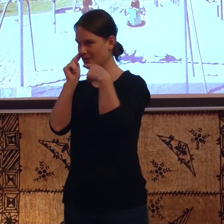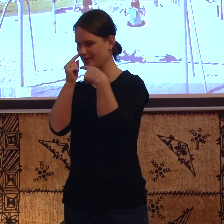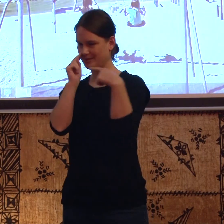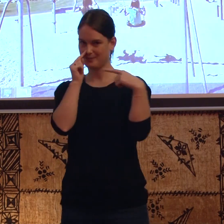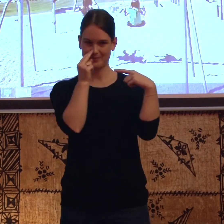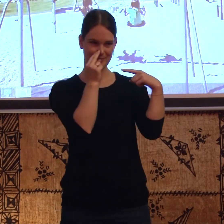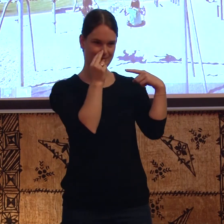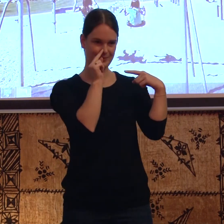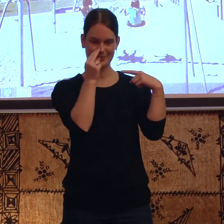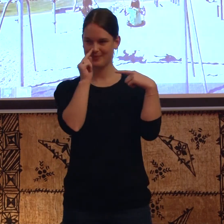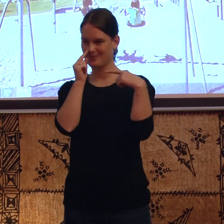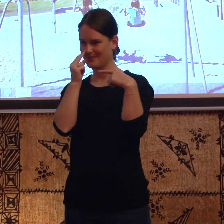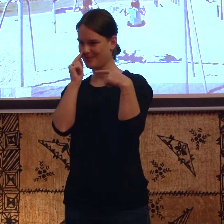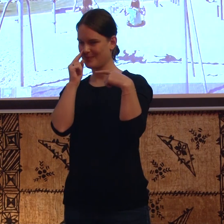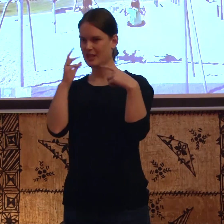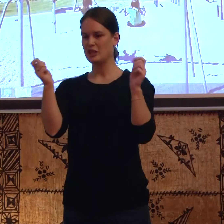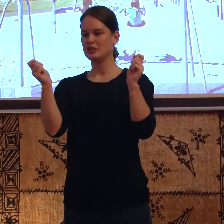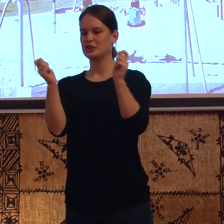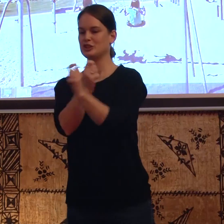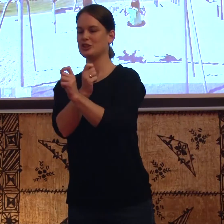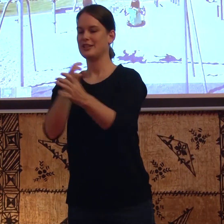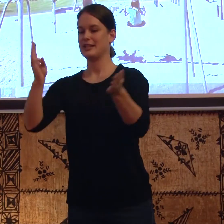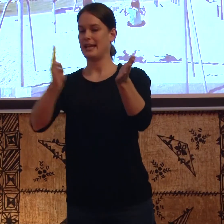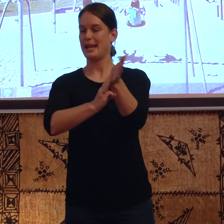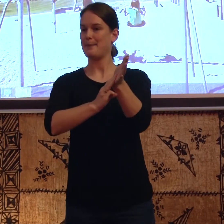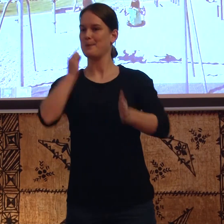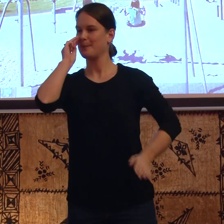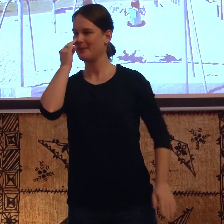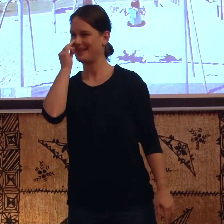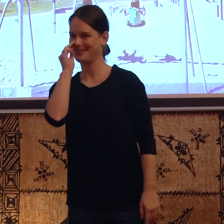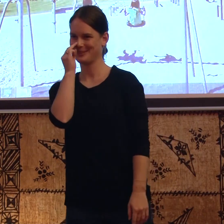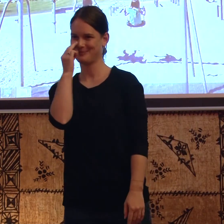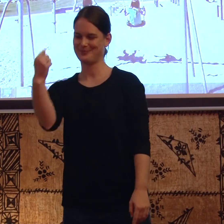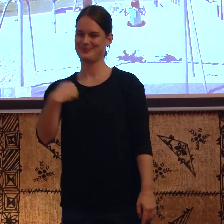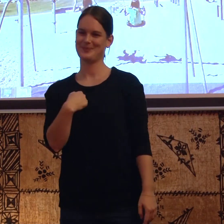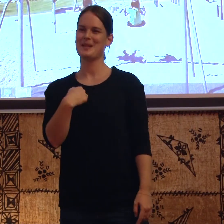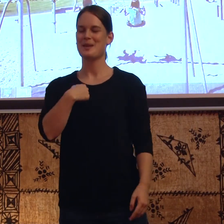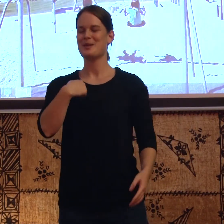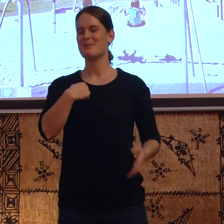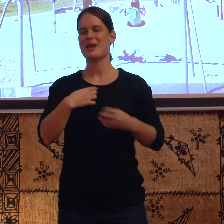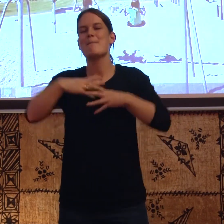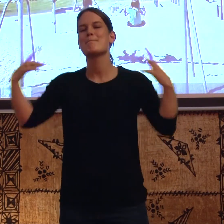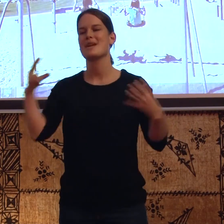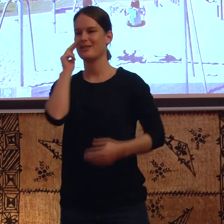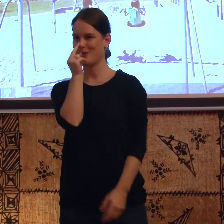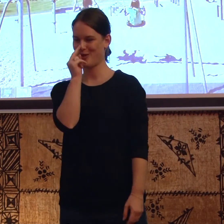So it's a little bit, that's the sign for nerd with two fingers. So change it to an M with three fingers.